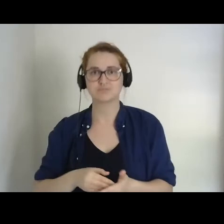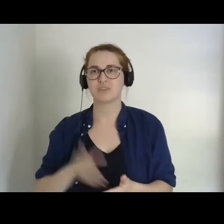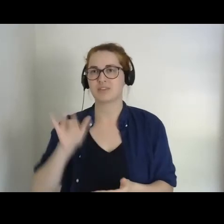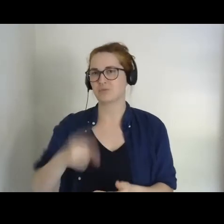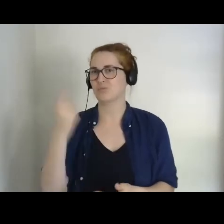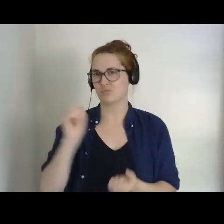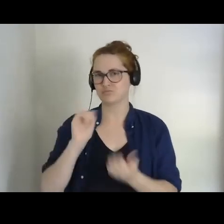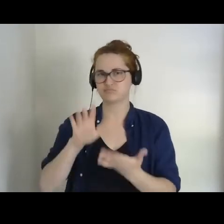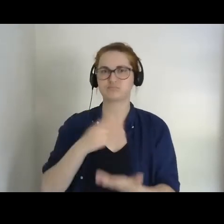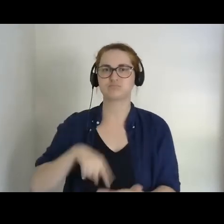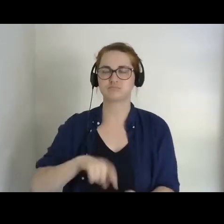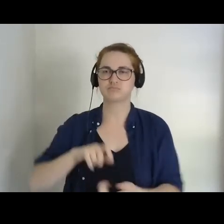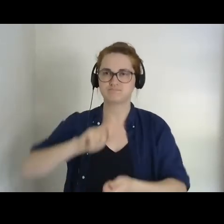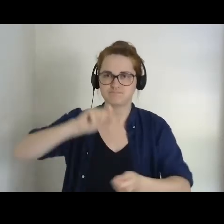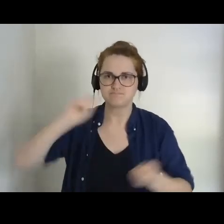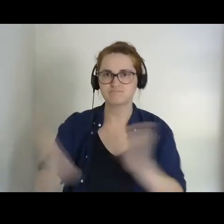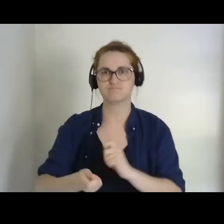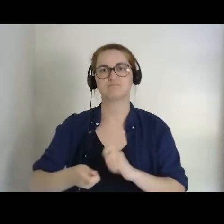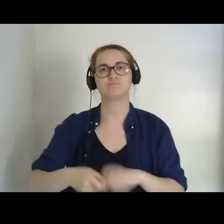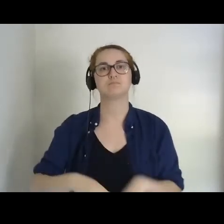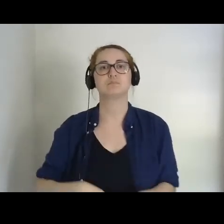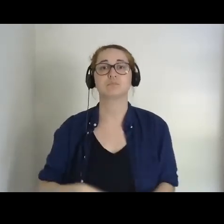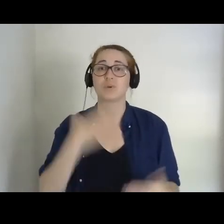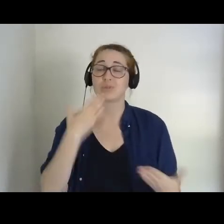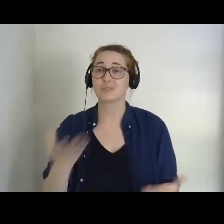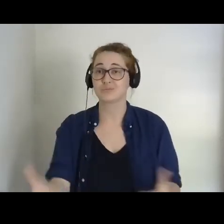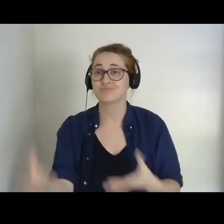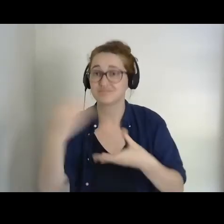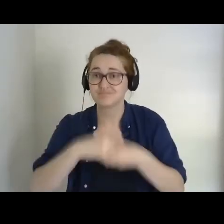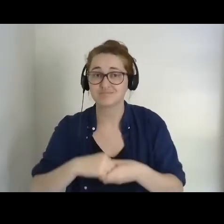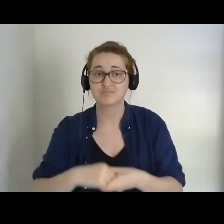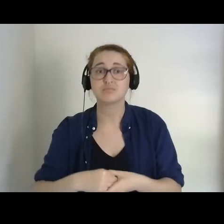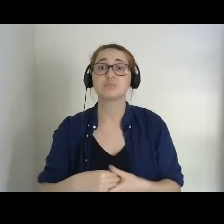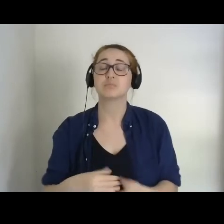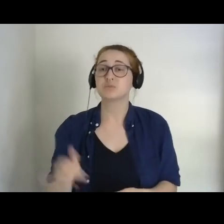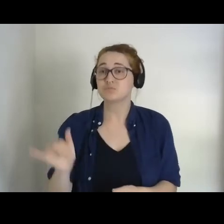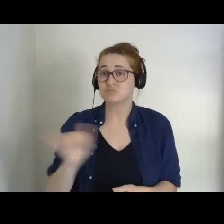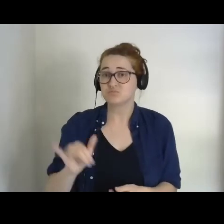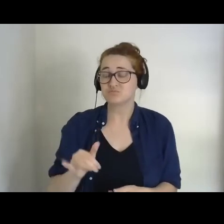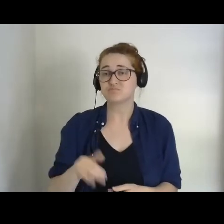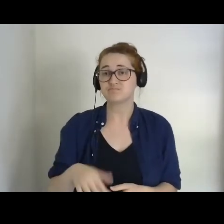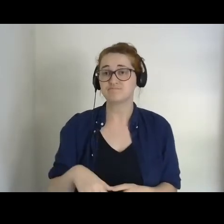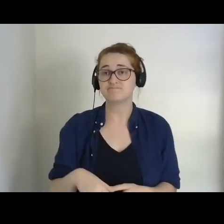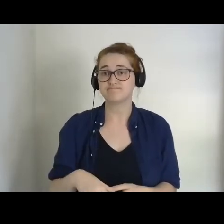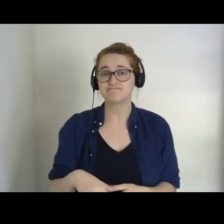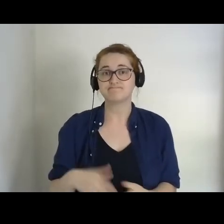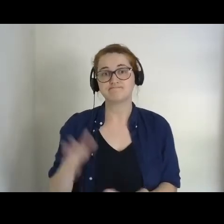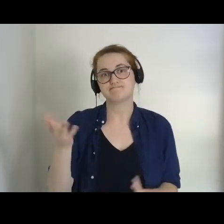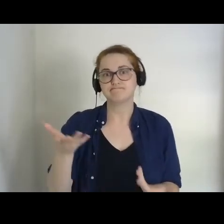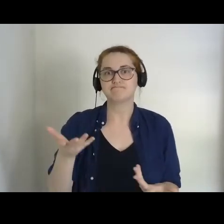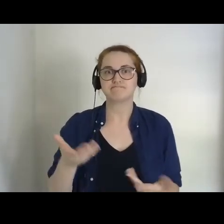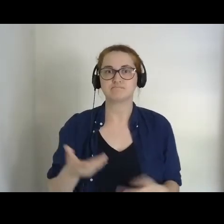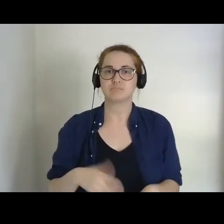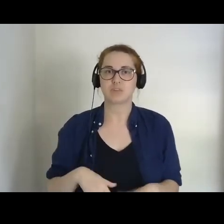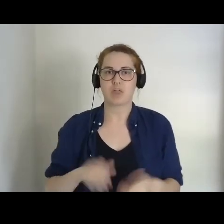taking the time to participate in this webinar, but we remind everybody that meaningful change will only come when legal advocacy